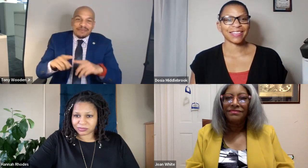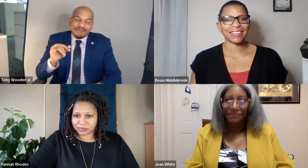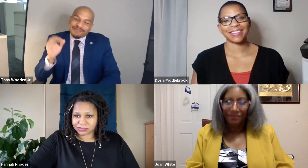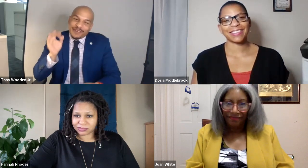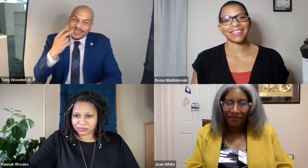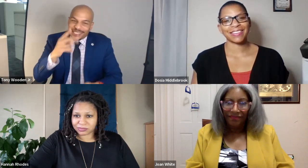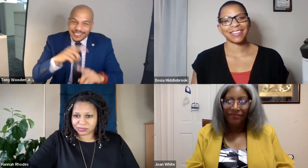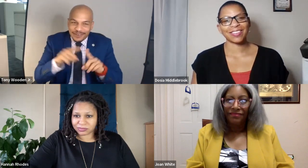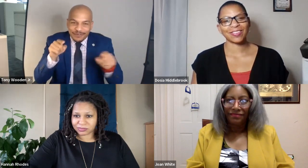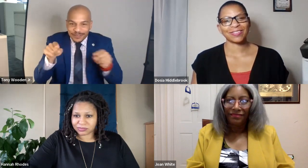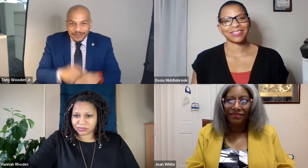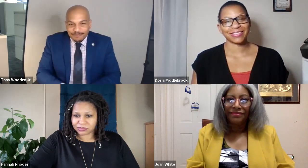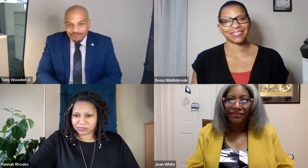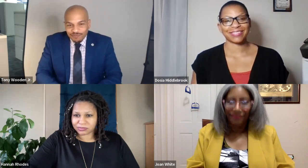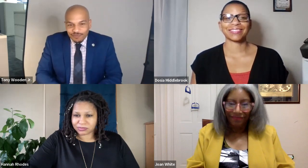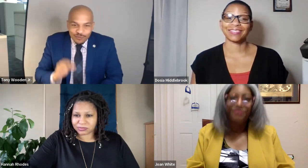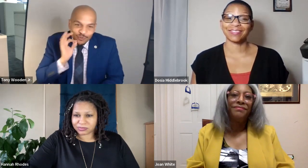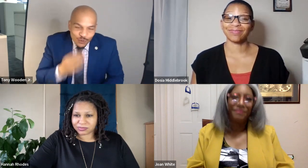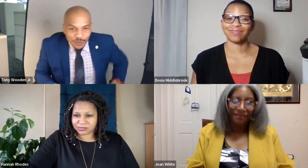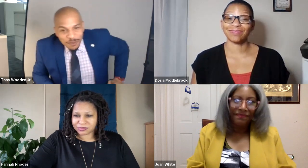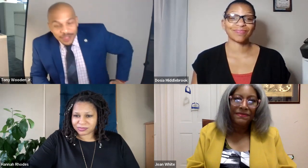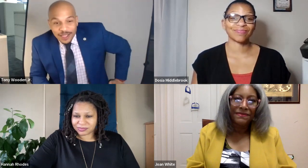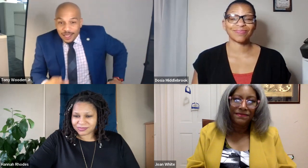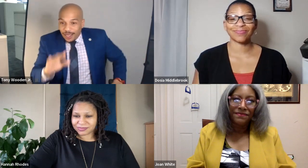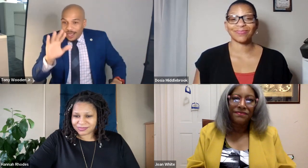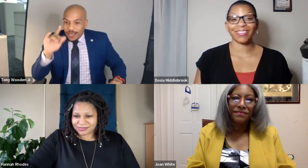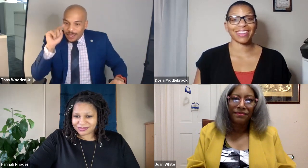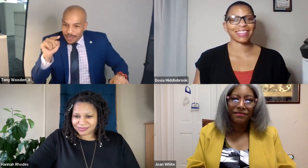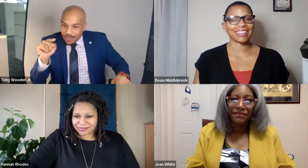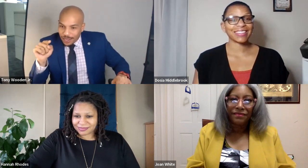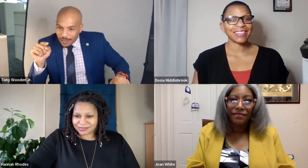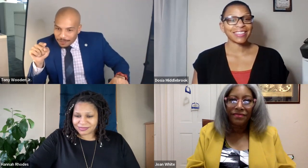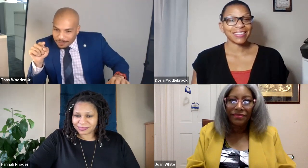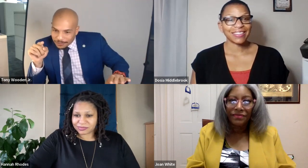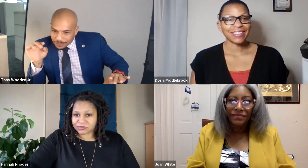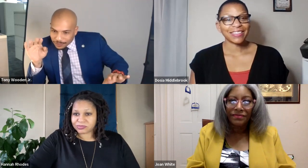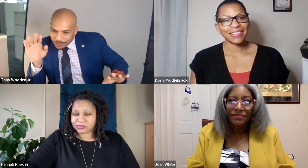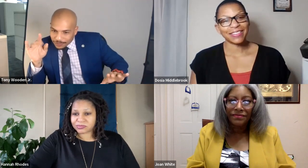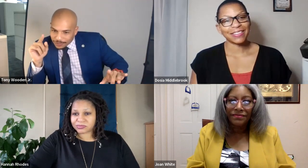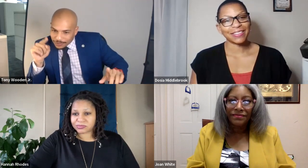thing, just something like that. But it's interesting to see all the different kinds of signs.